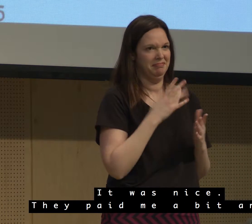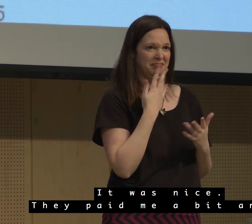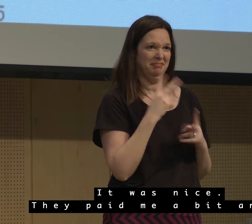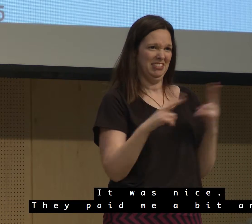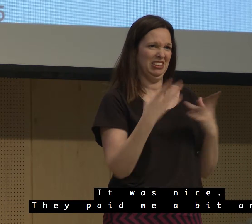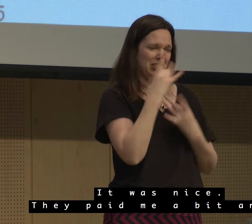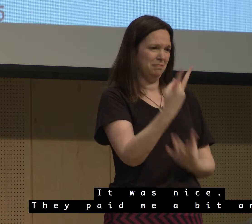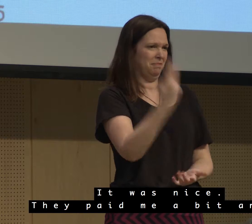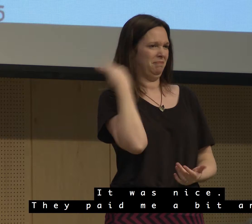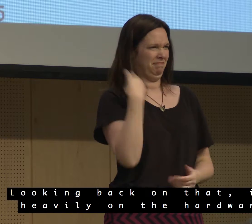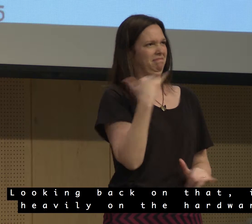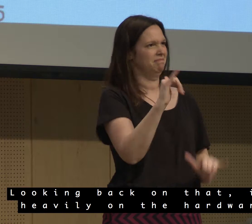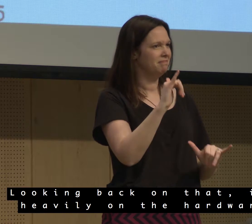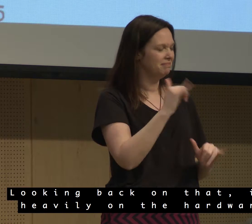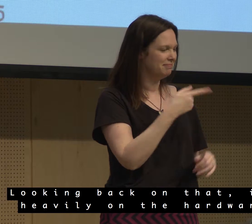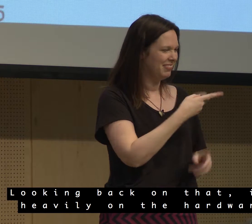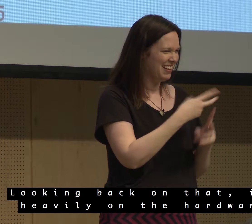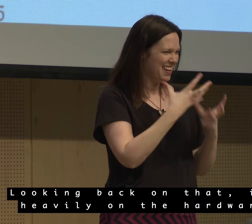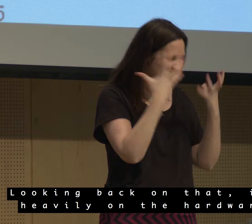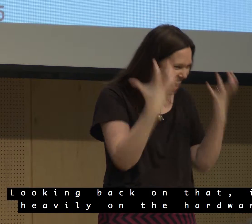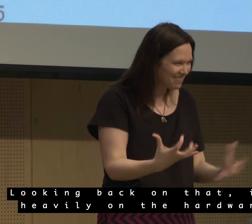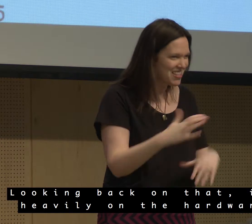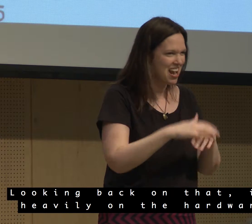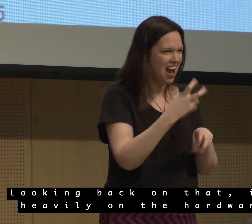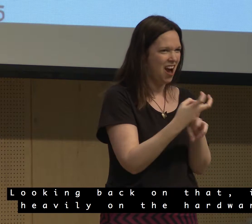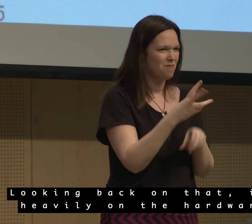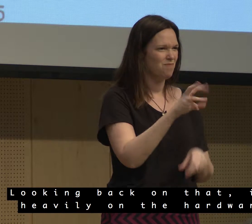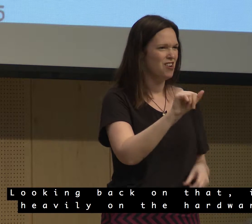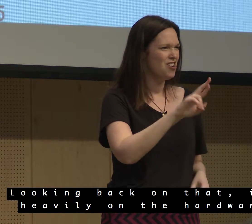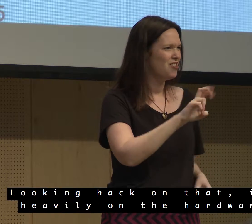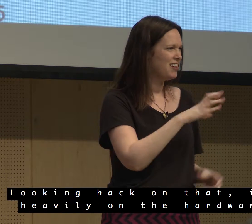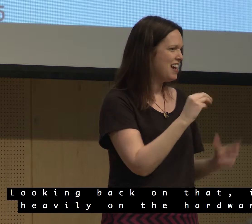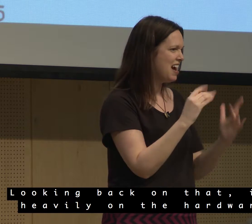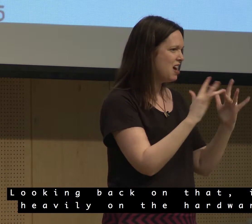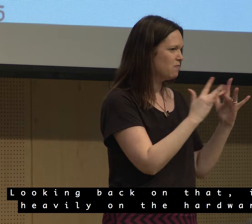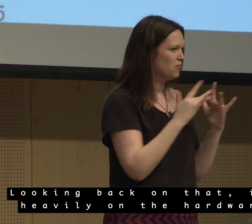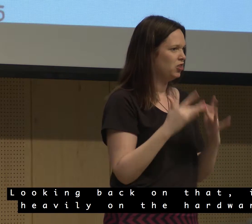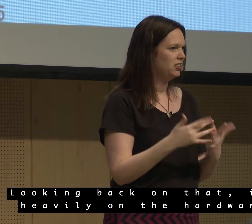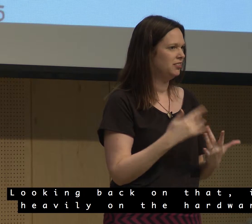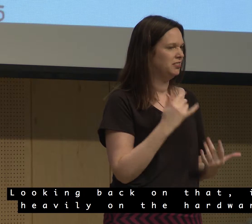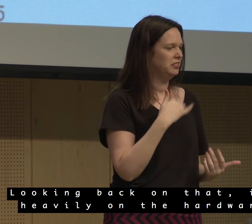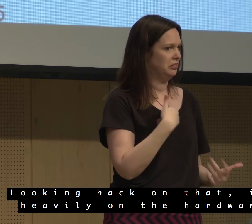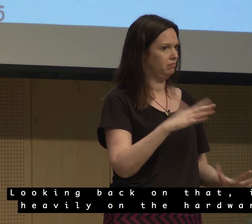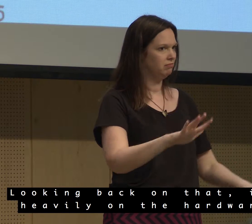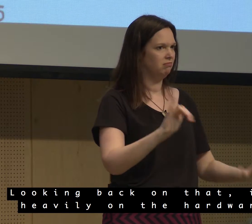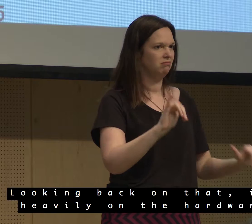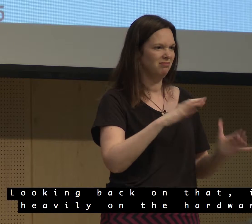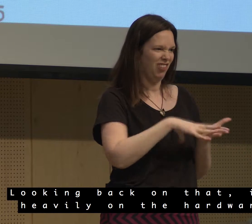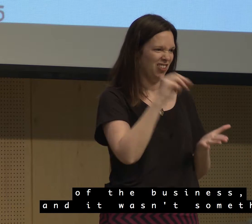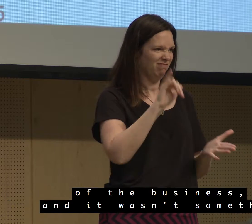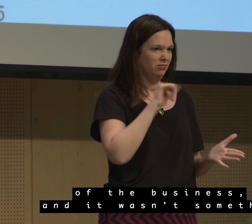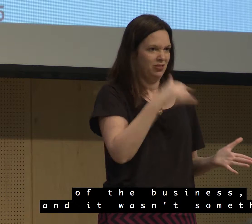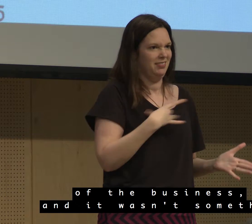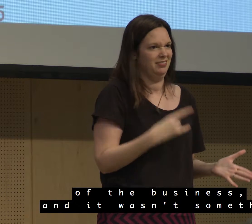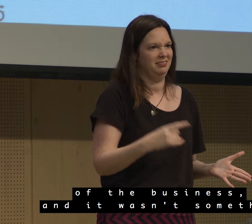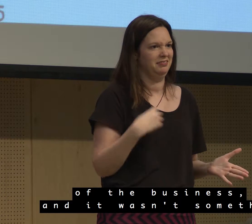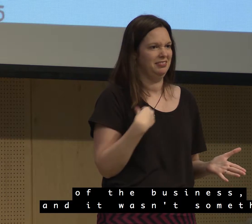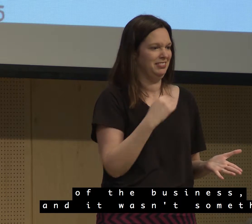bit. And looking back on that, it was heavily on the hardware end of the business, and it